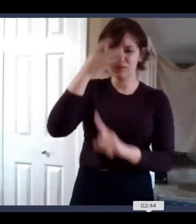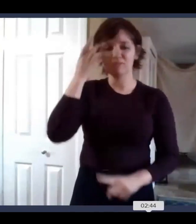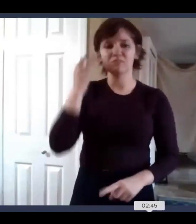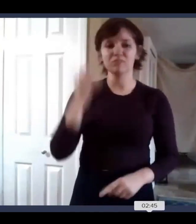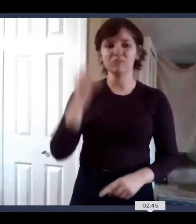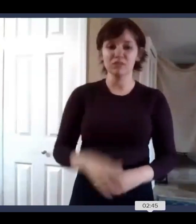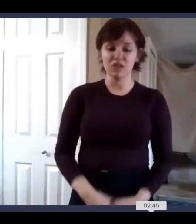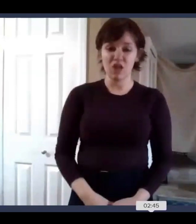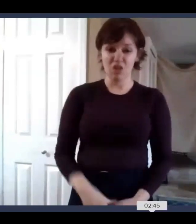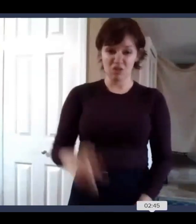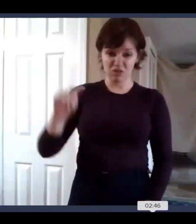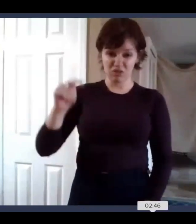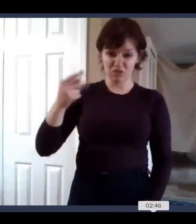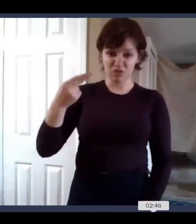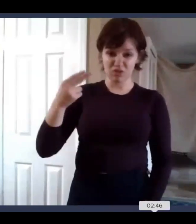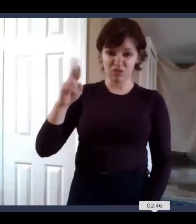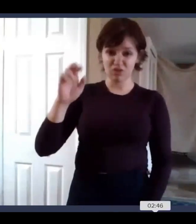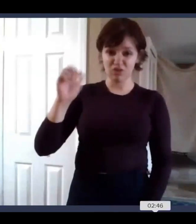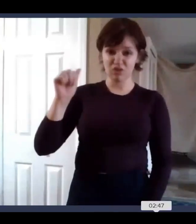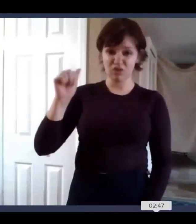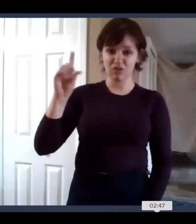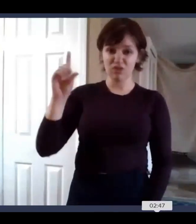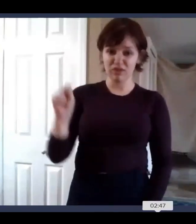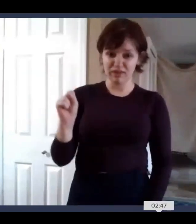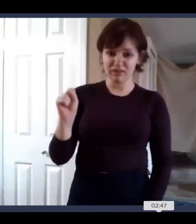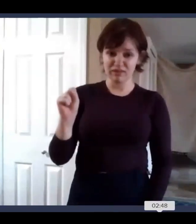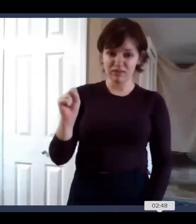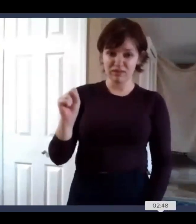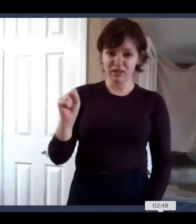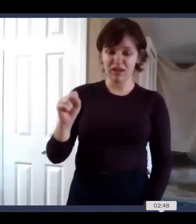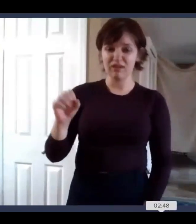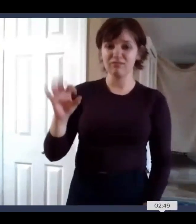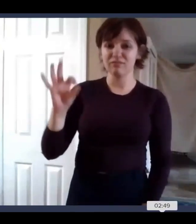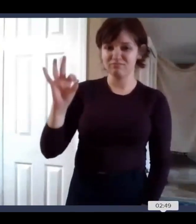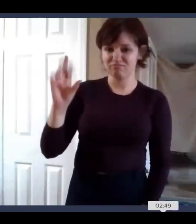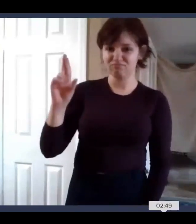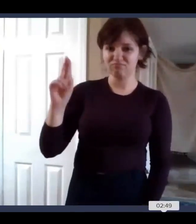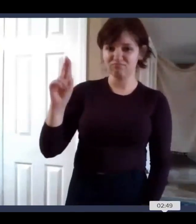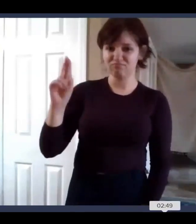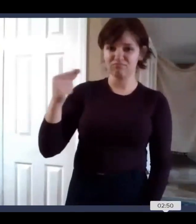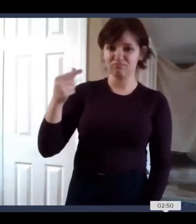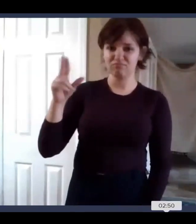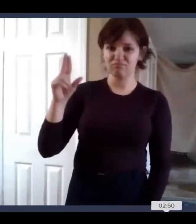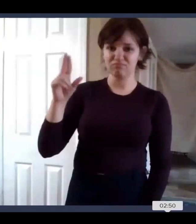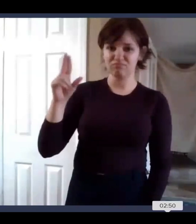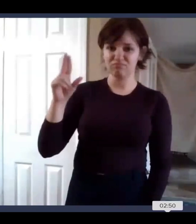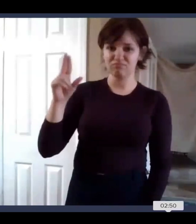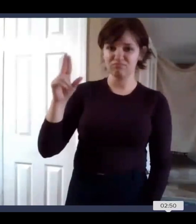threads of the fungus. They cut them and bring them out, and that's what the colony eats.